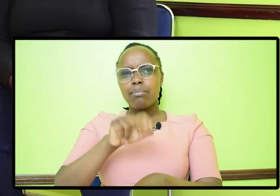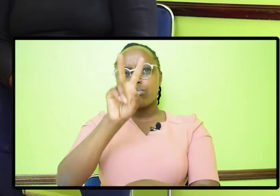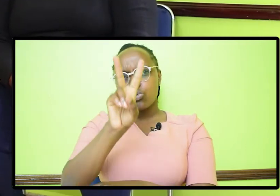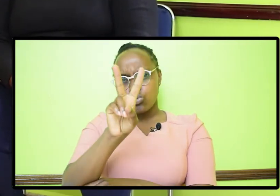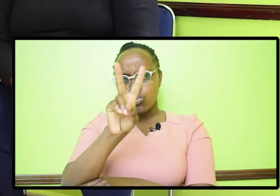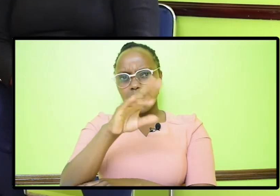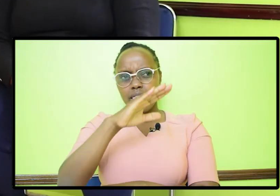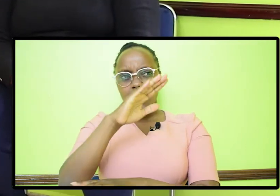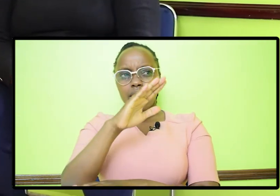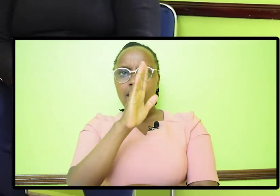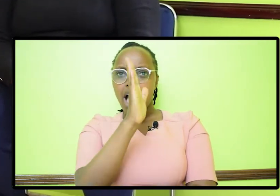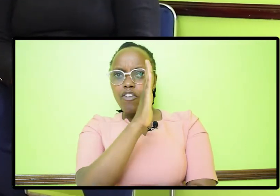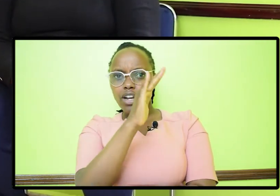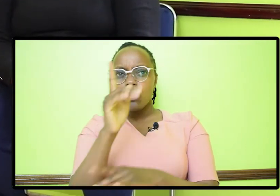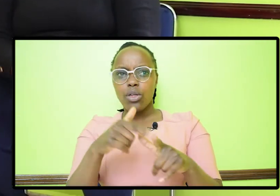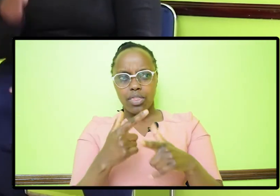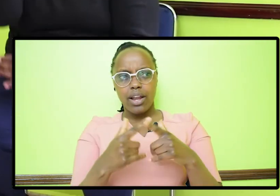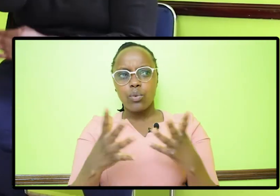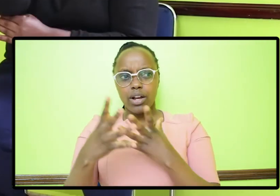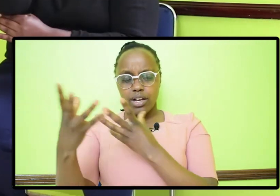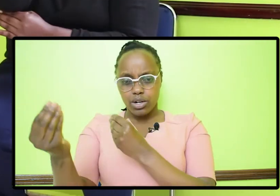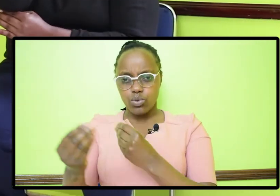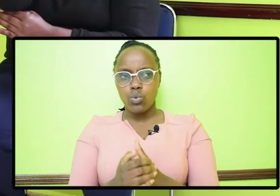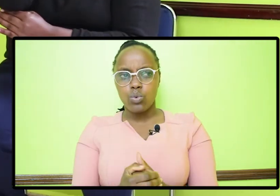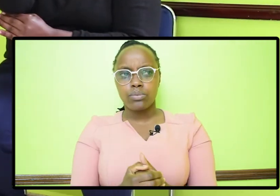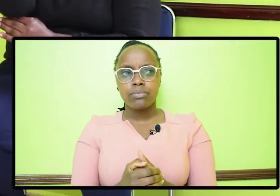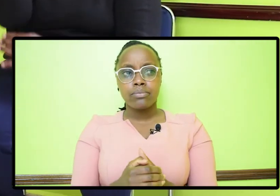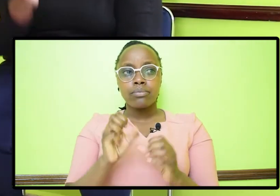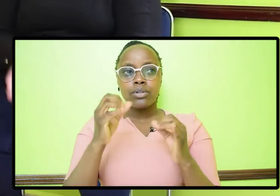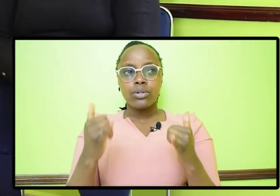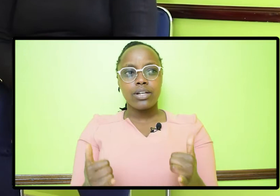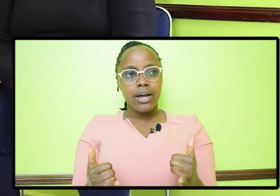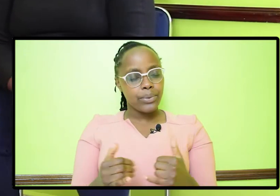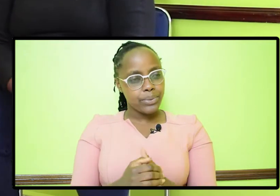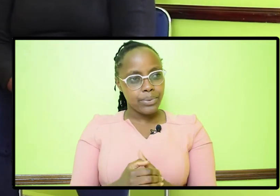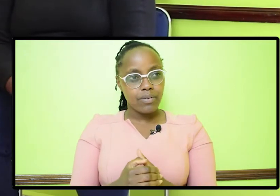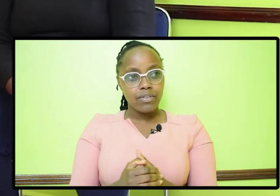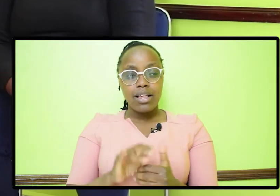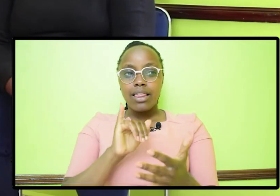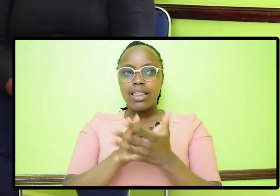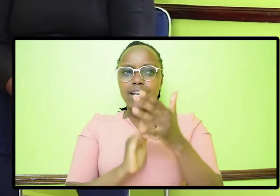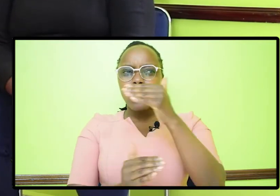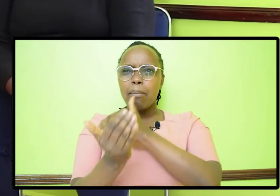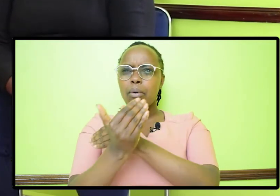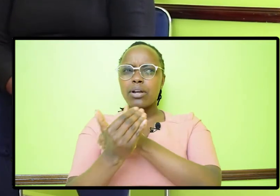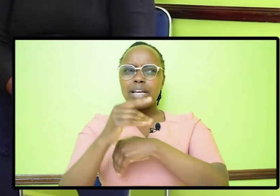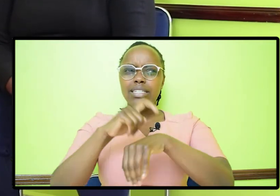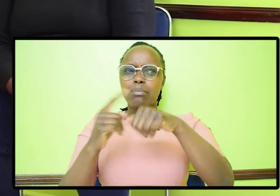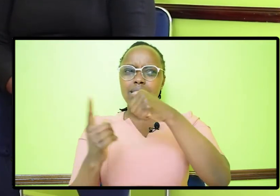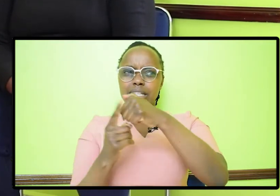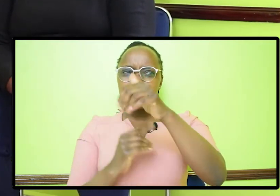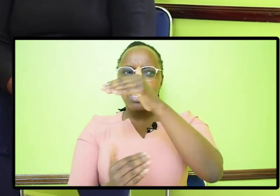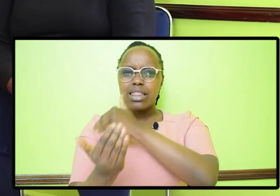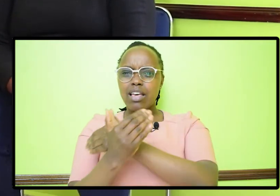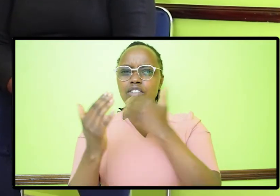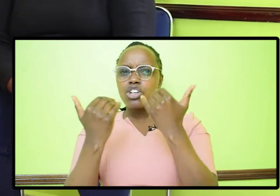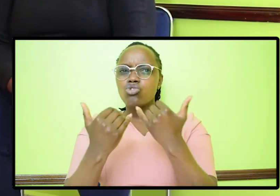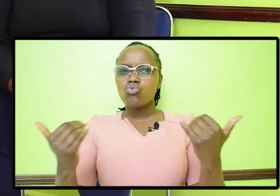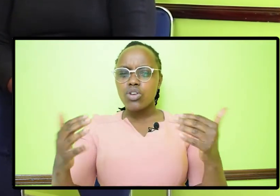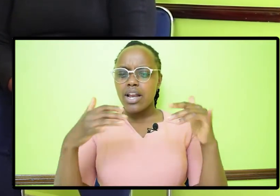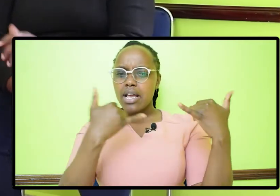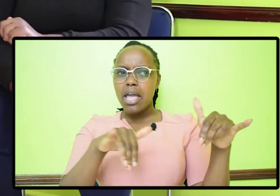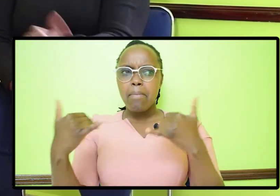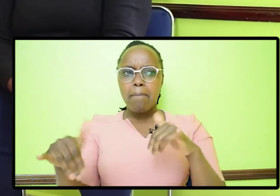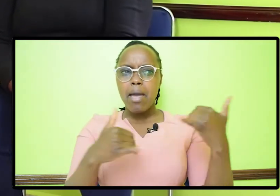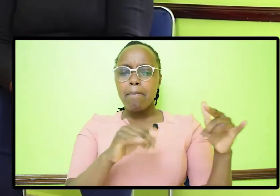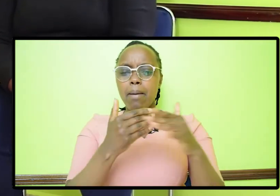around 2 p.m. I'll leave when I've done everything. Yes. So that morning, it was around 6 in the morning, the kids came